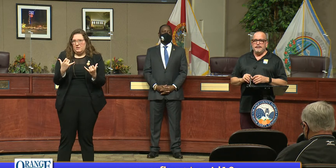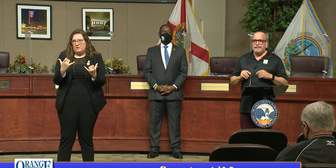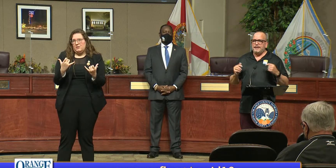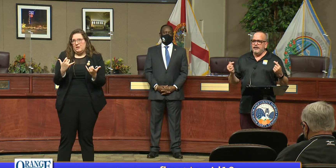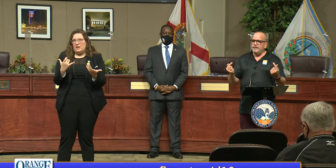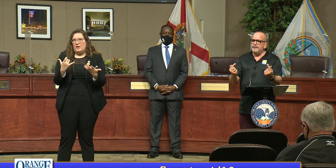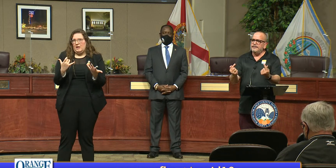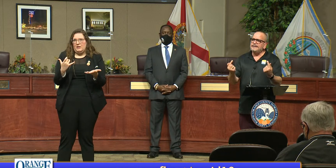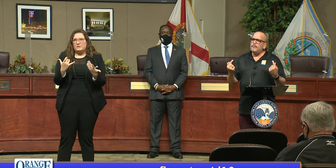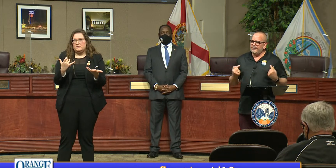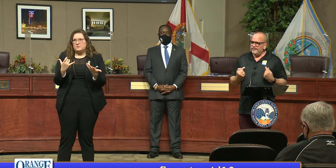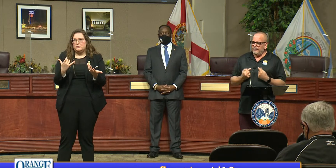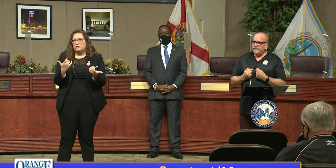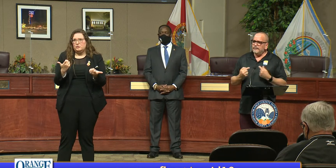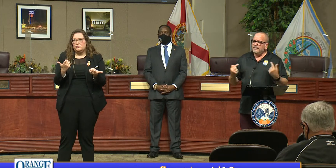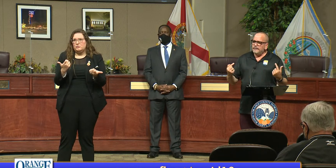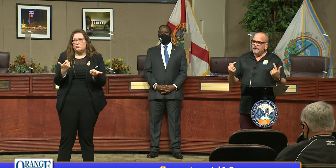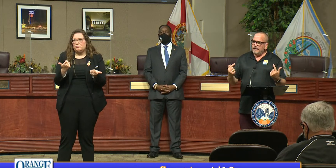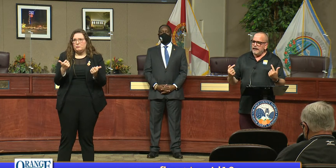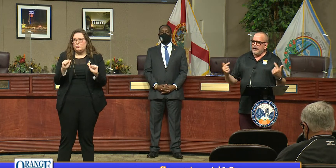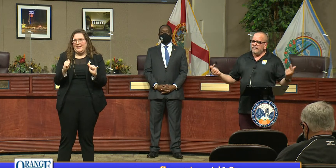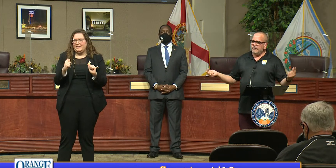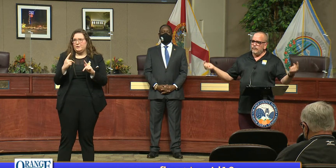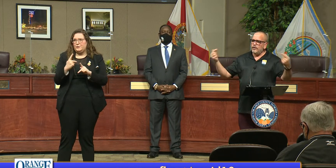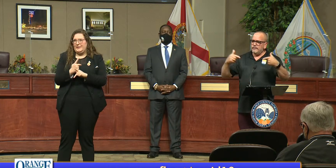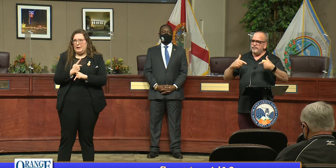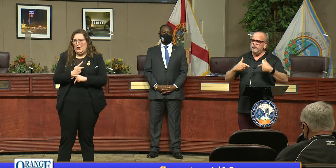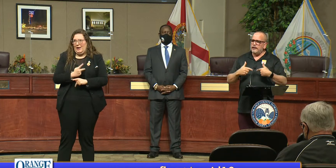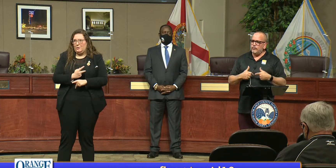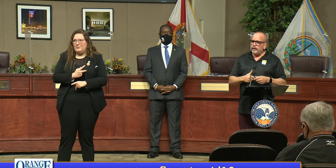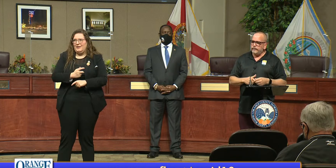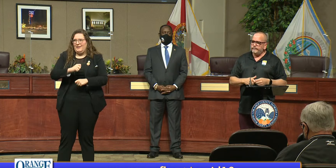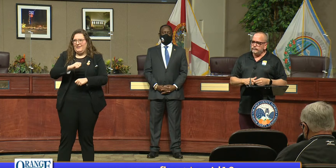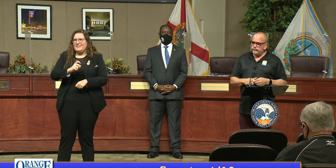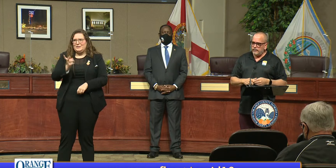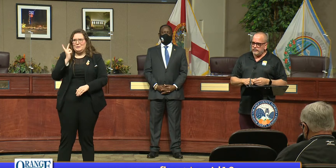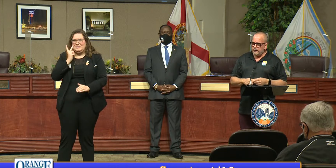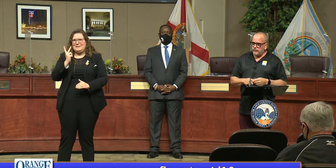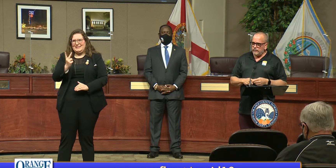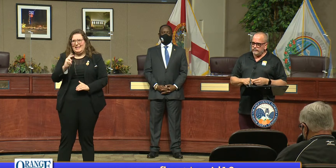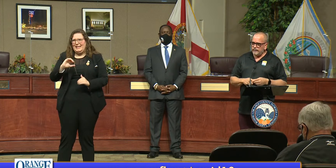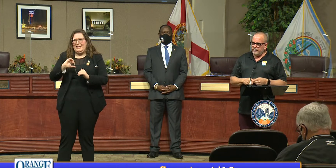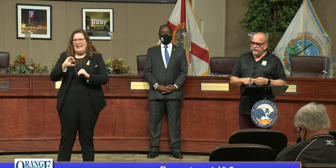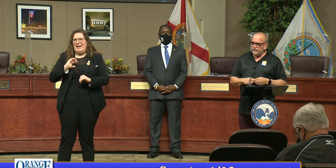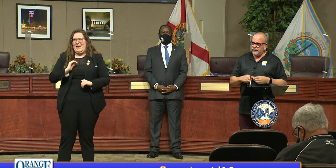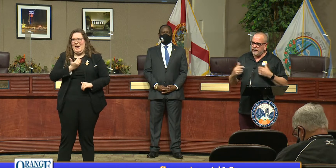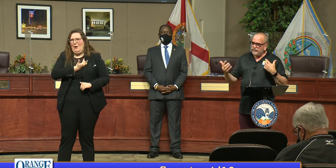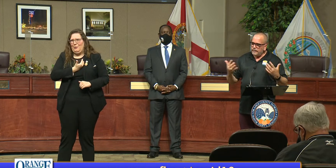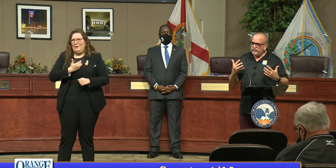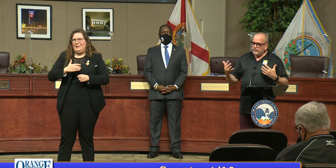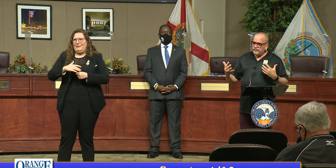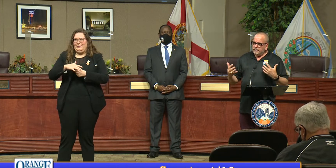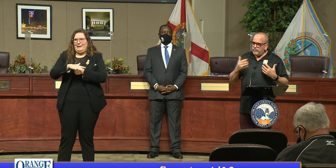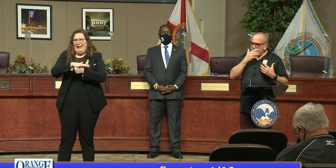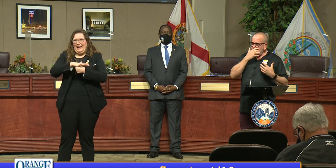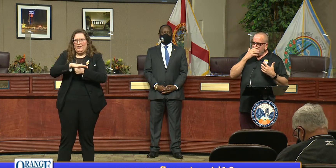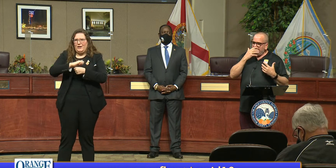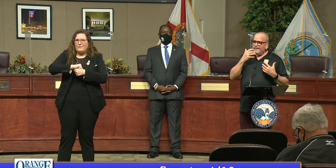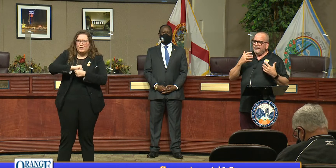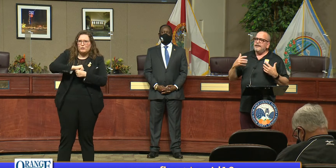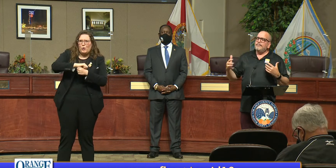having the pandemic that is our pandemic, not the one that people acquire from traveling around. I don't know if that,